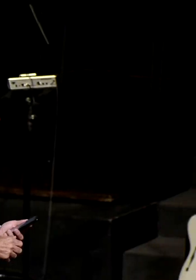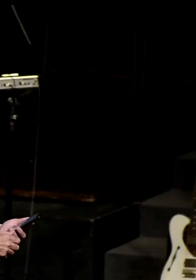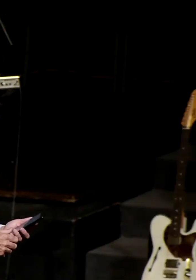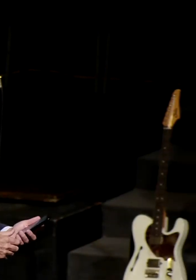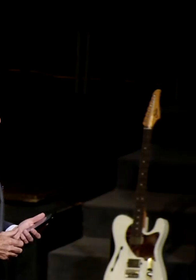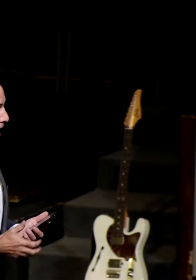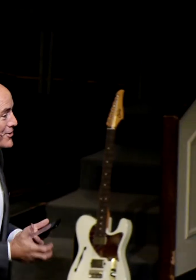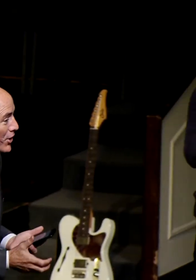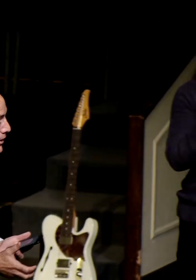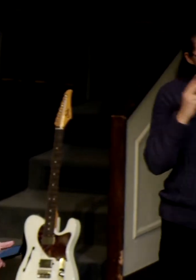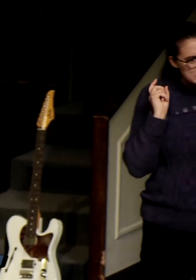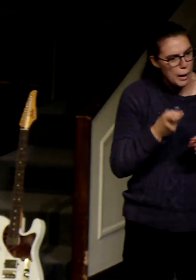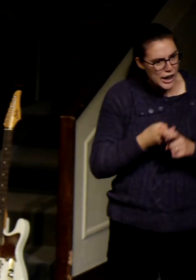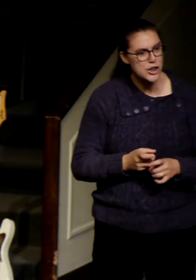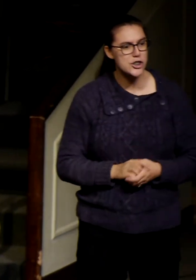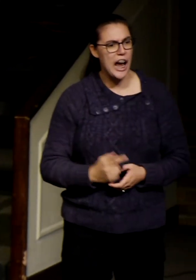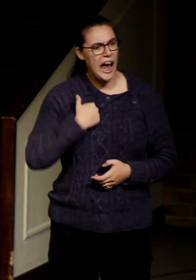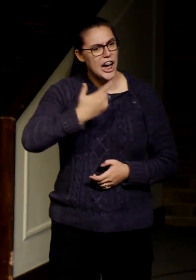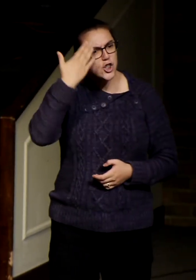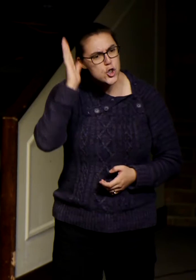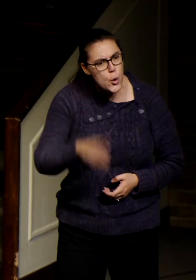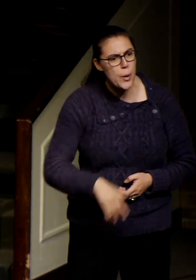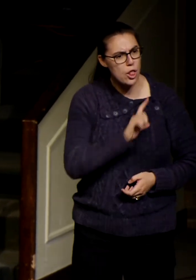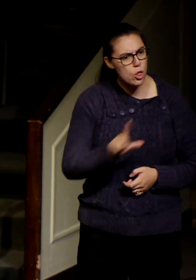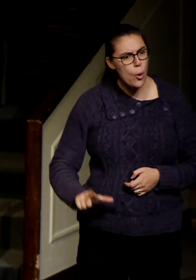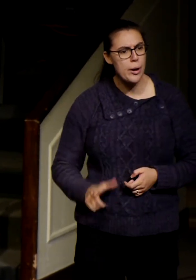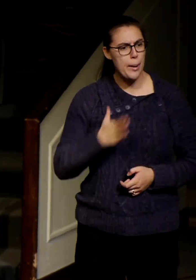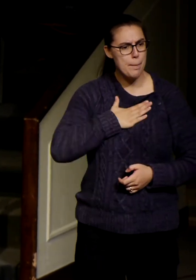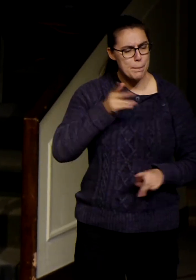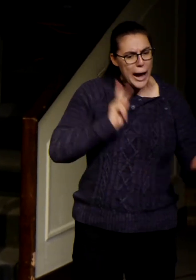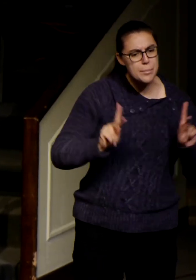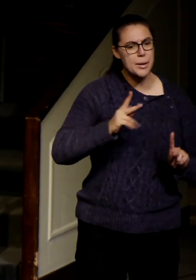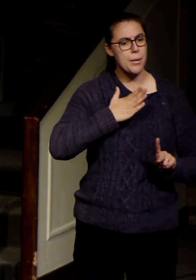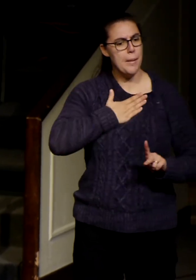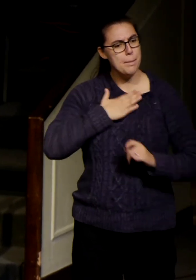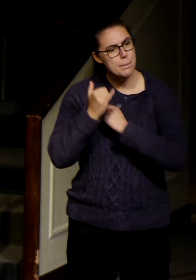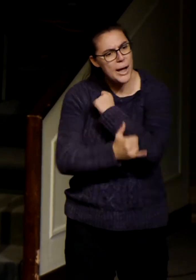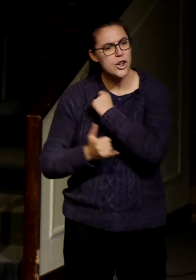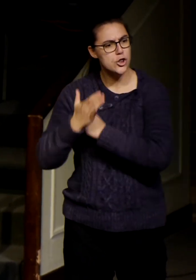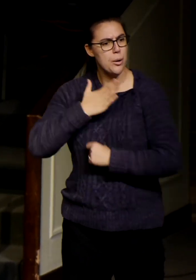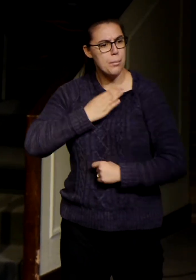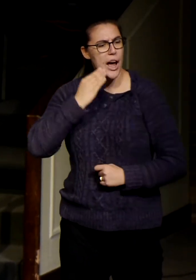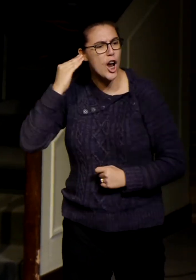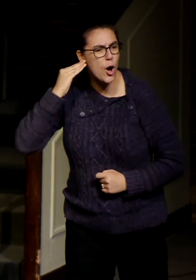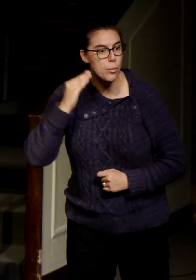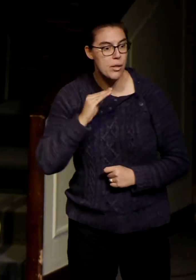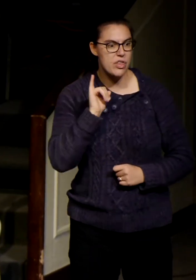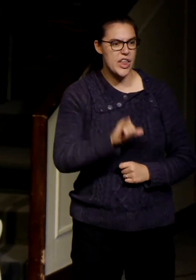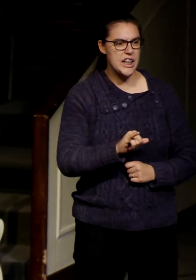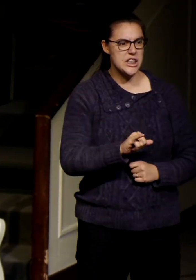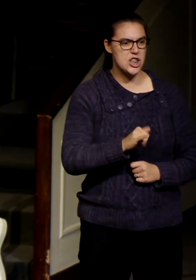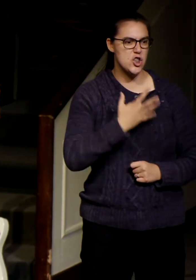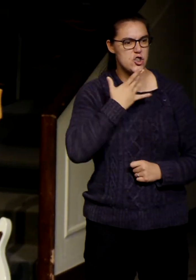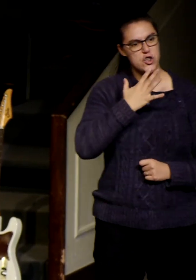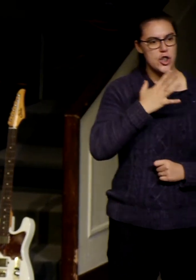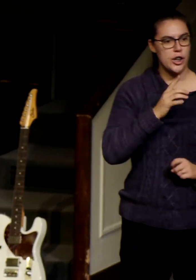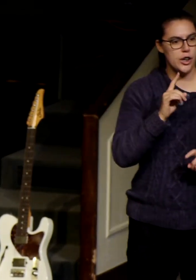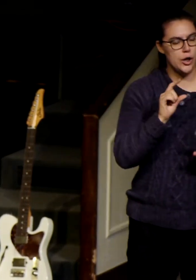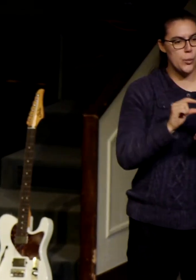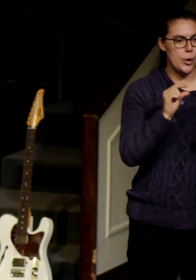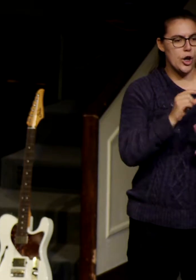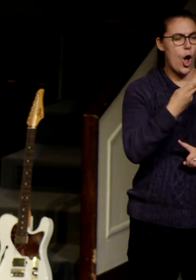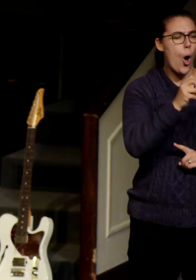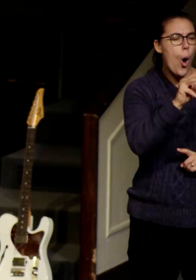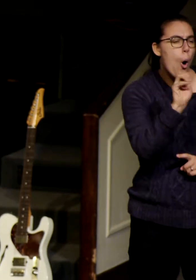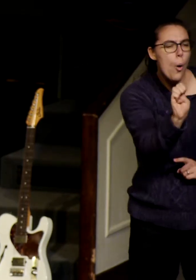here. I knew it, Lord. My people, my country, my home. What a dirty four-letter word that is. Your home. Where is your